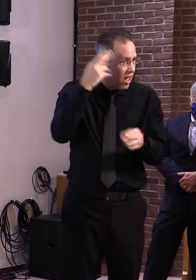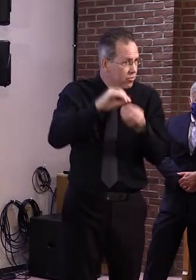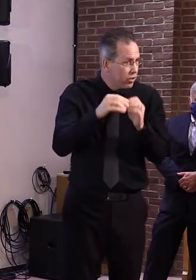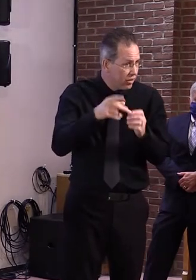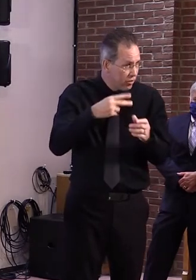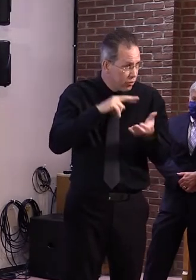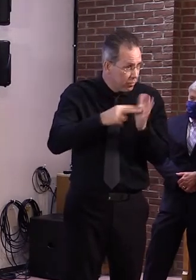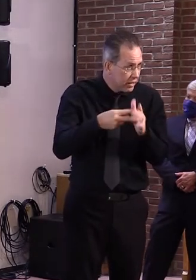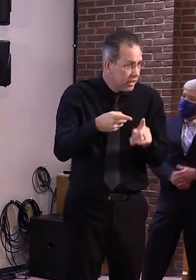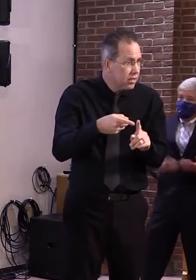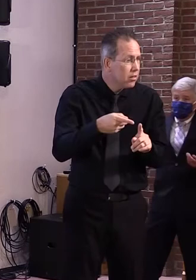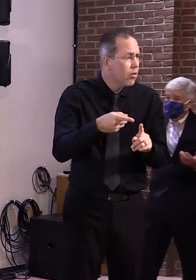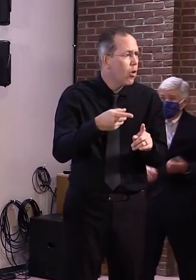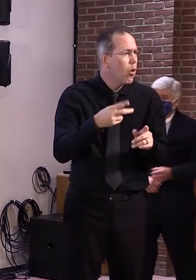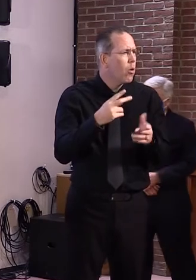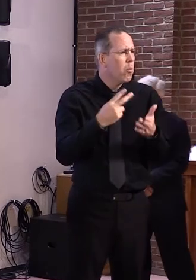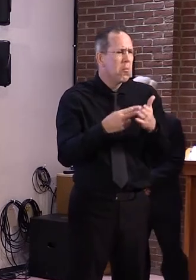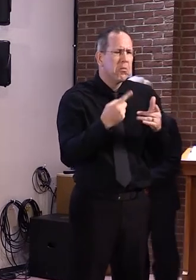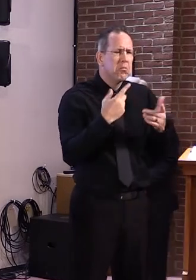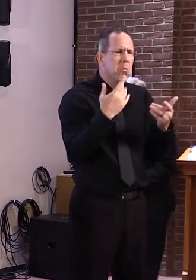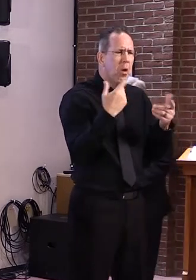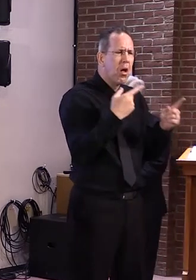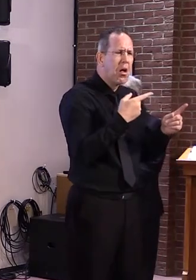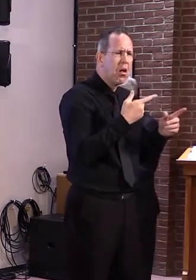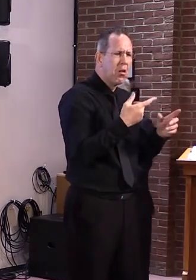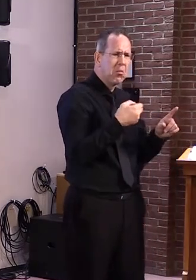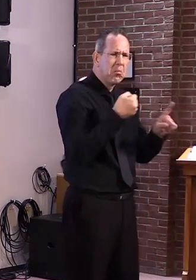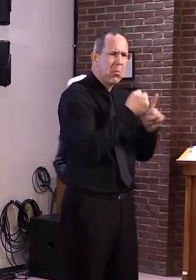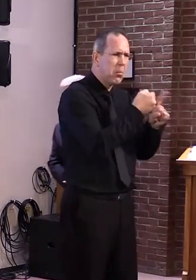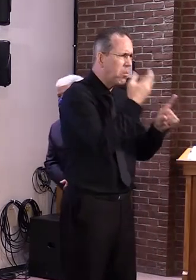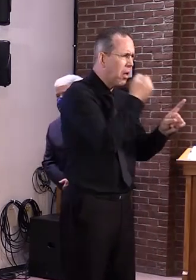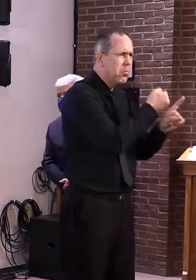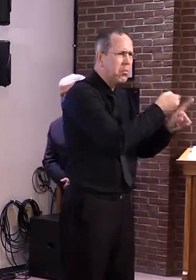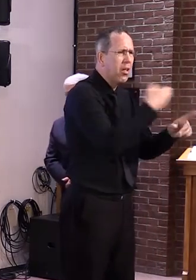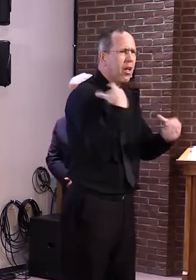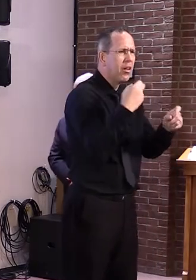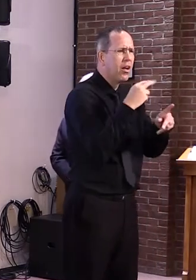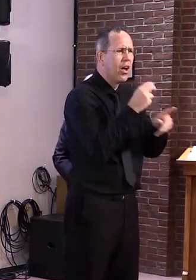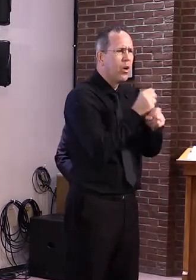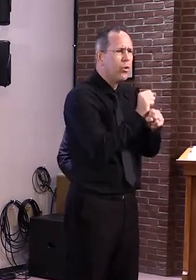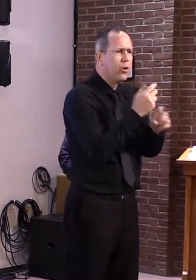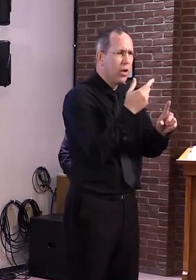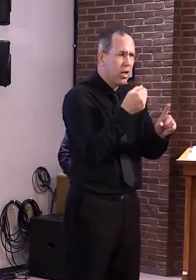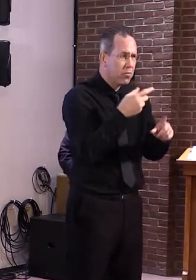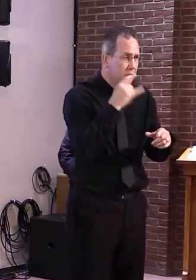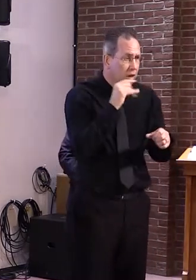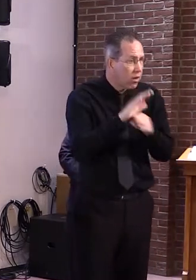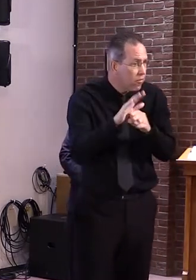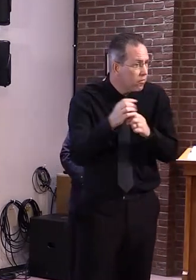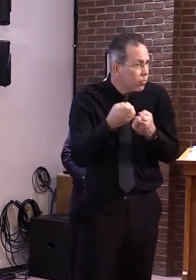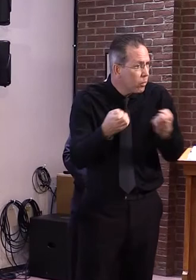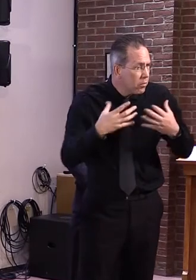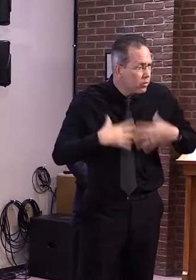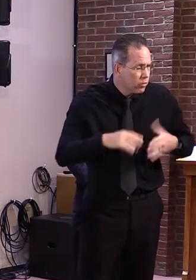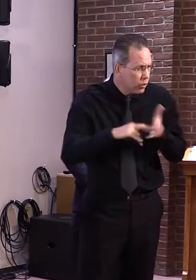might that have been? Is that correct? Yes. Also,